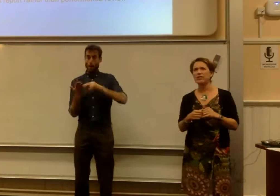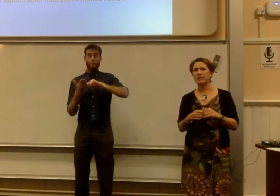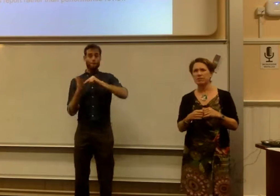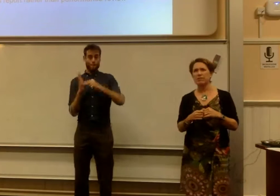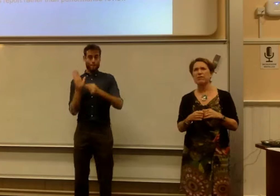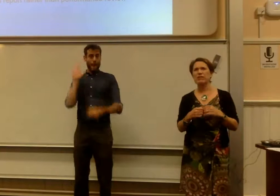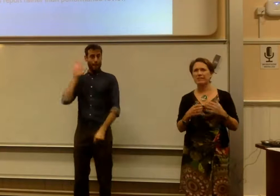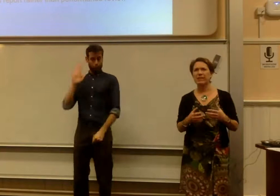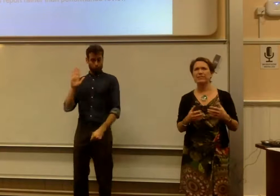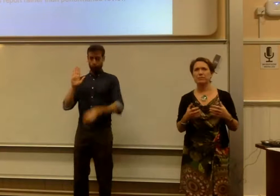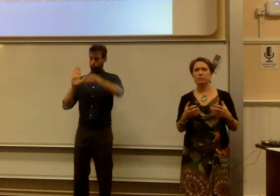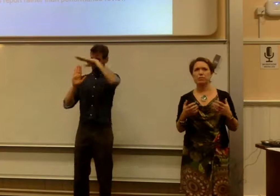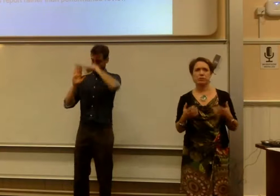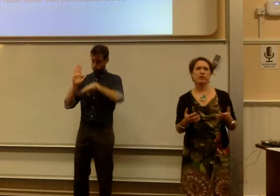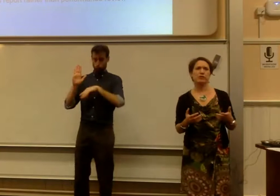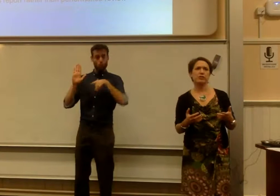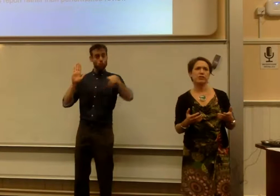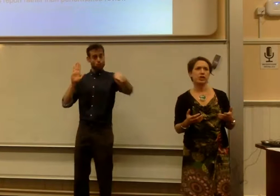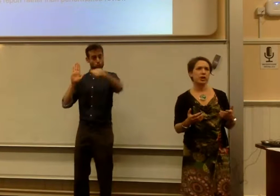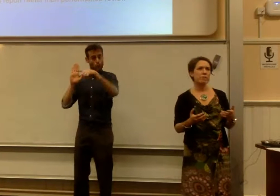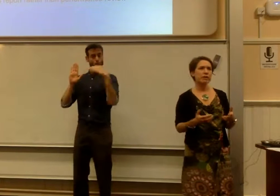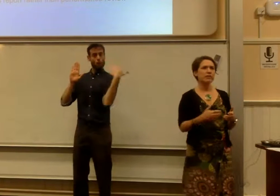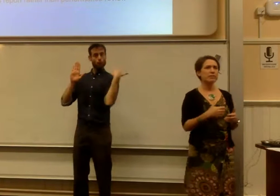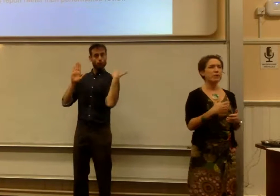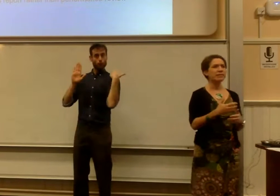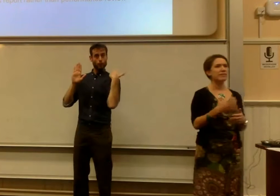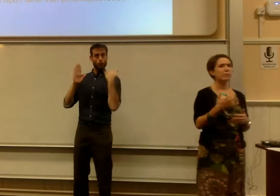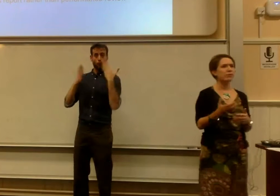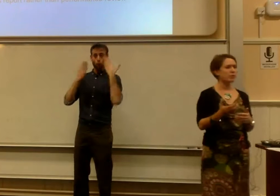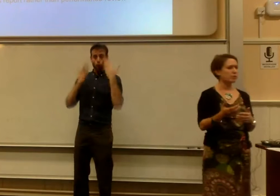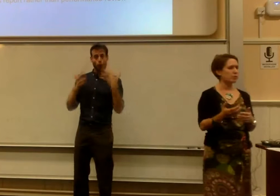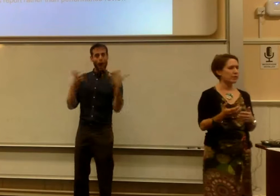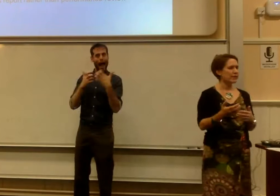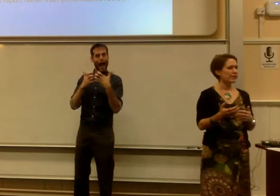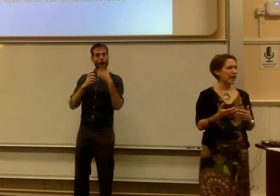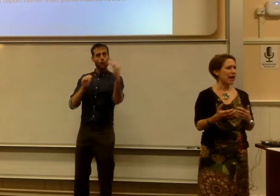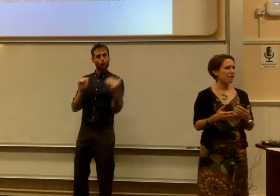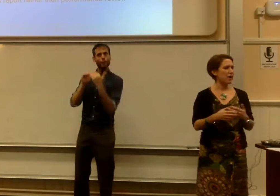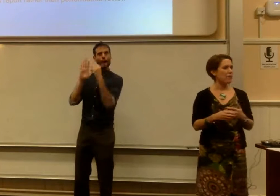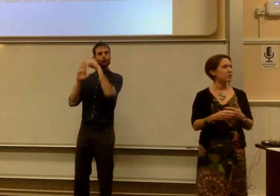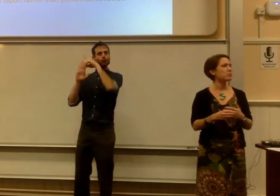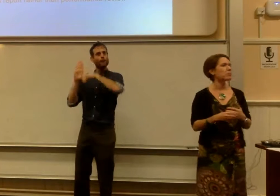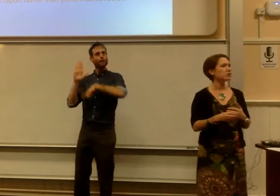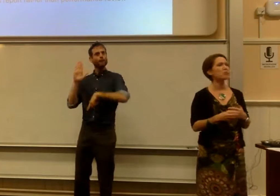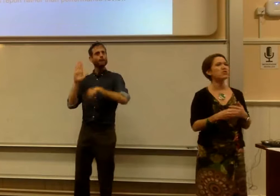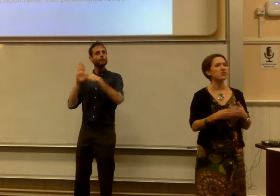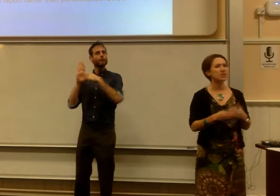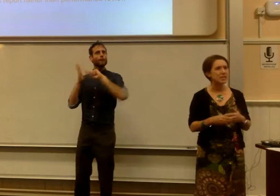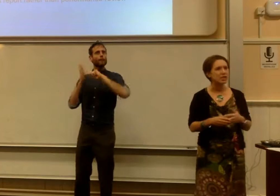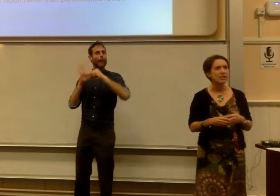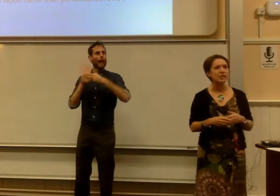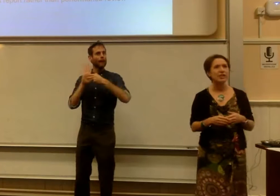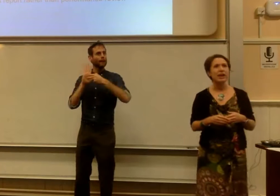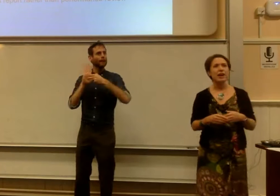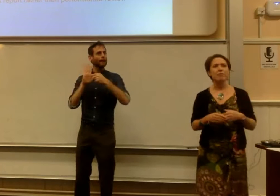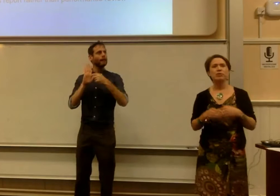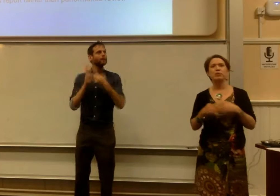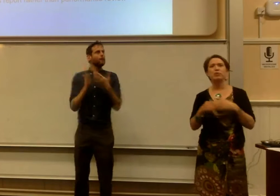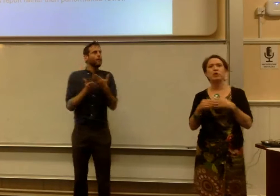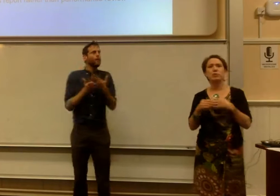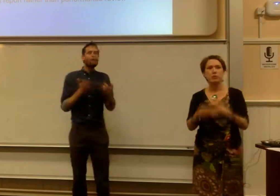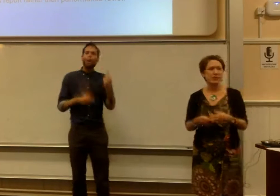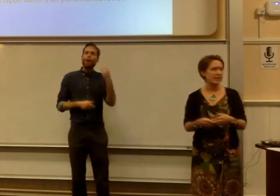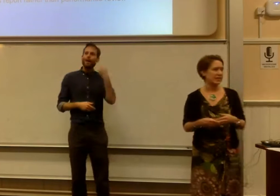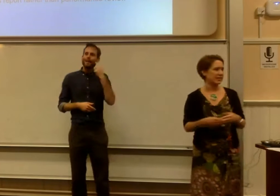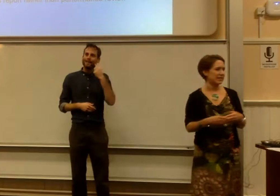this to us seemed a really sensible approach, because it makes it possible to have to be much more strategic and much